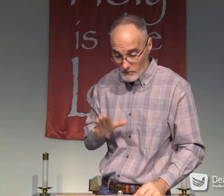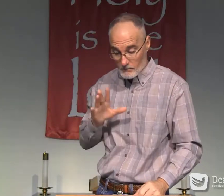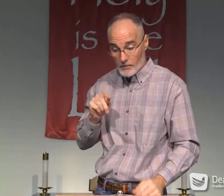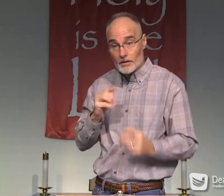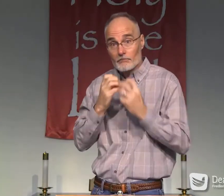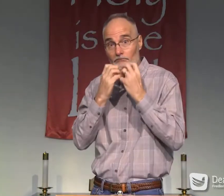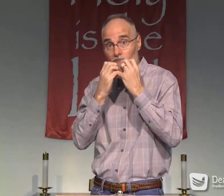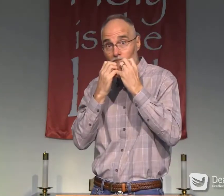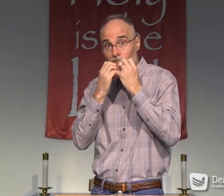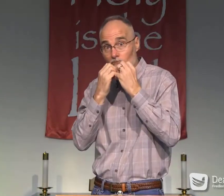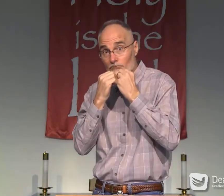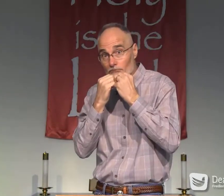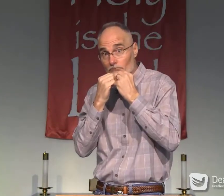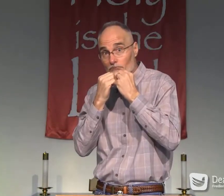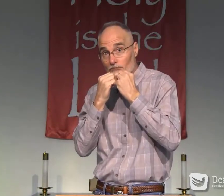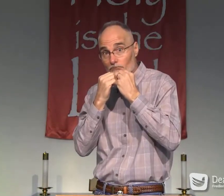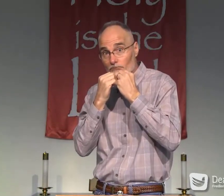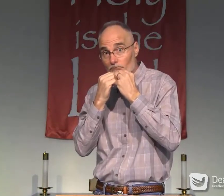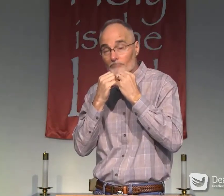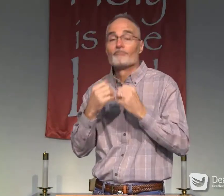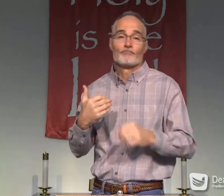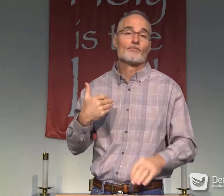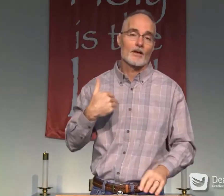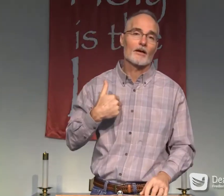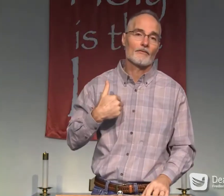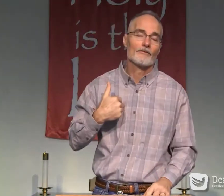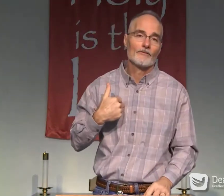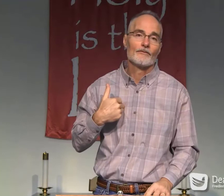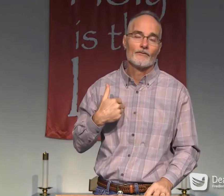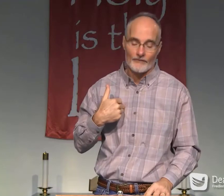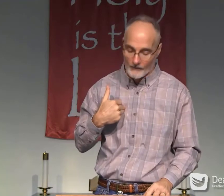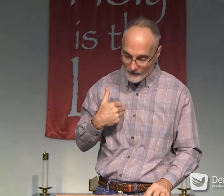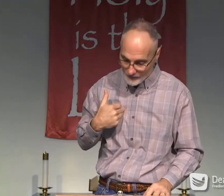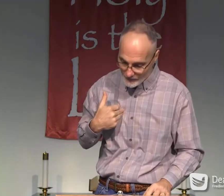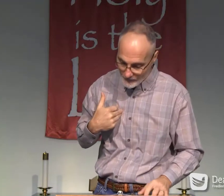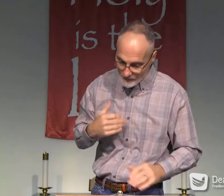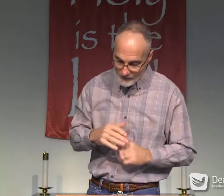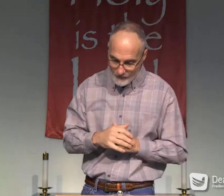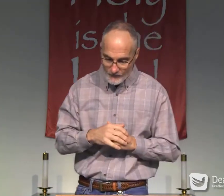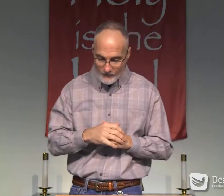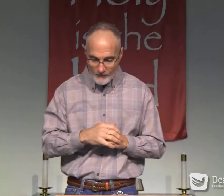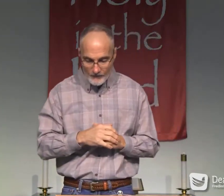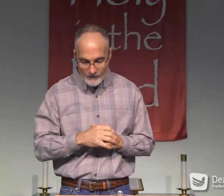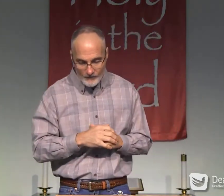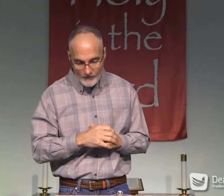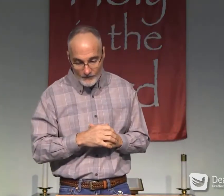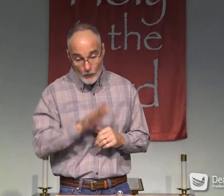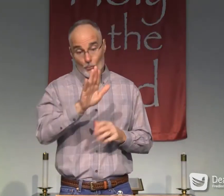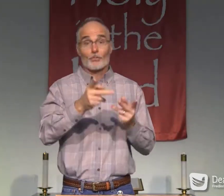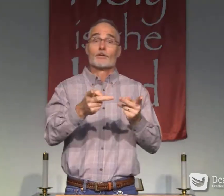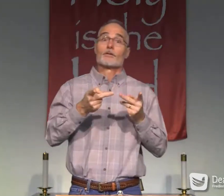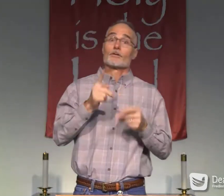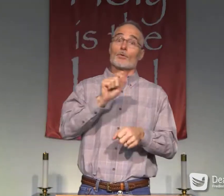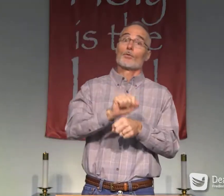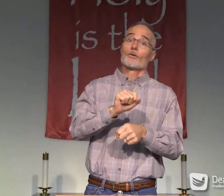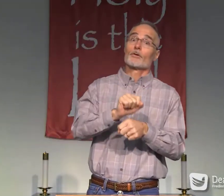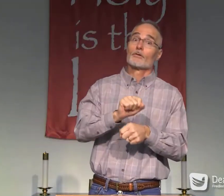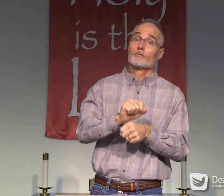So again, you may not focus on wealth, but you still have something that you